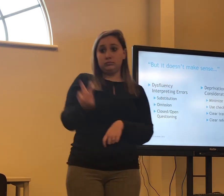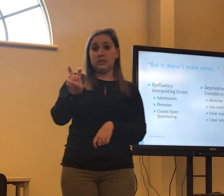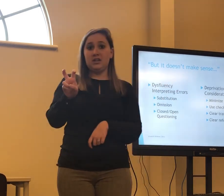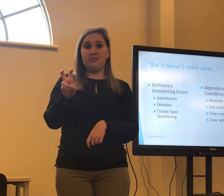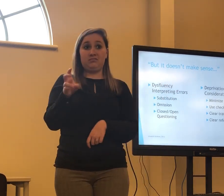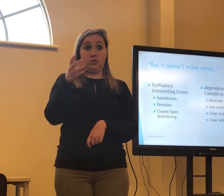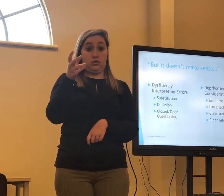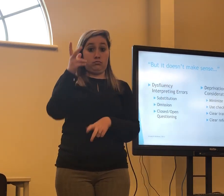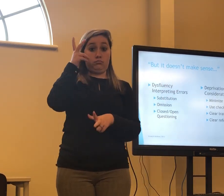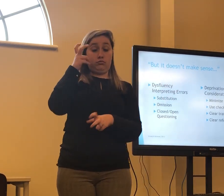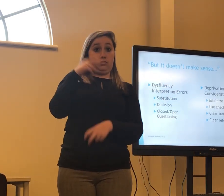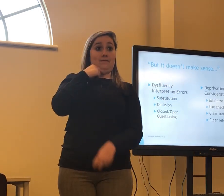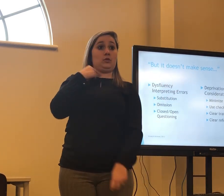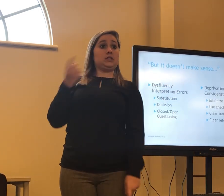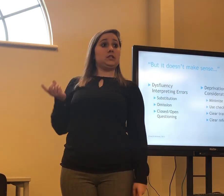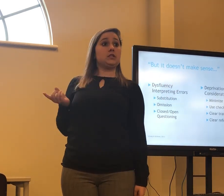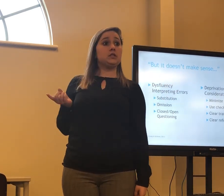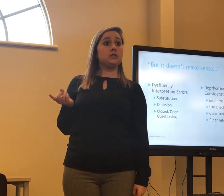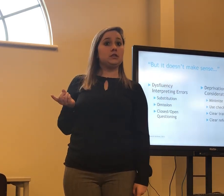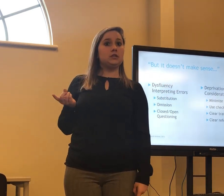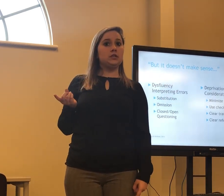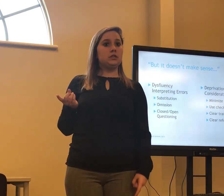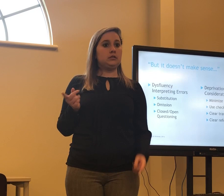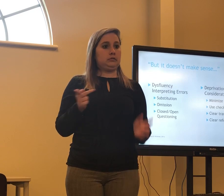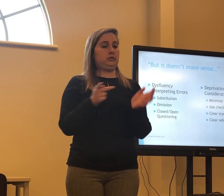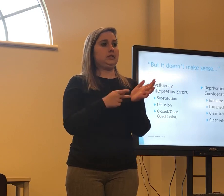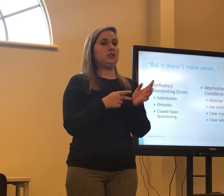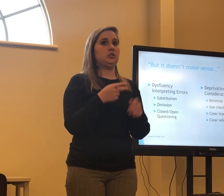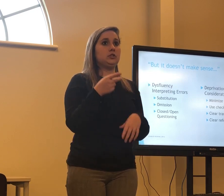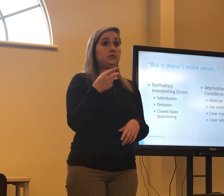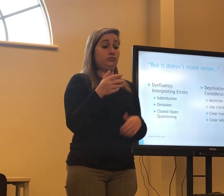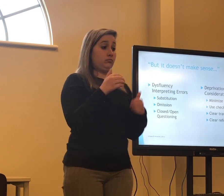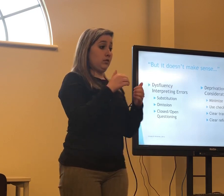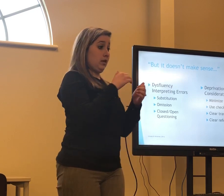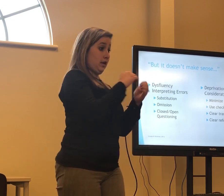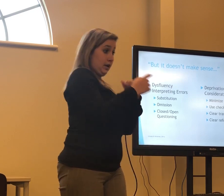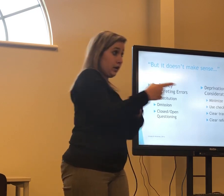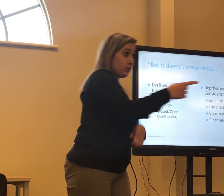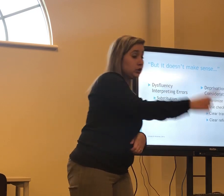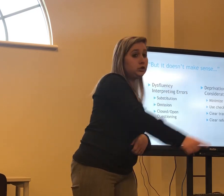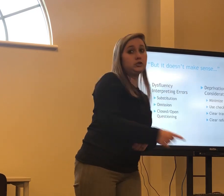rapid succession. Psychiatrist, how are you feeling? Are you hearing any voices? Are you taking your meds? Sorry.